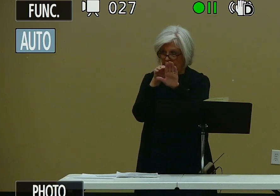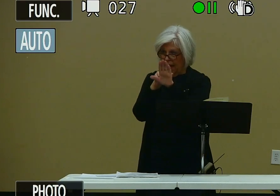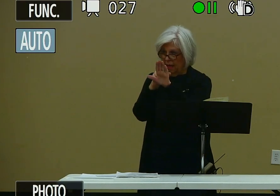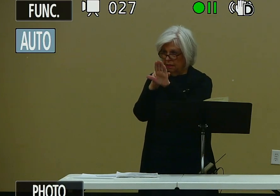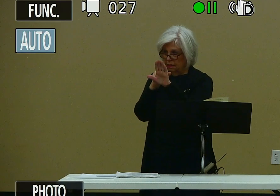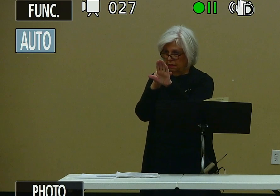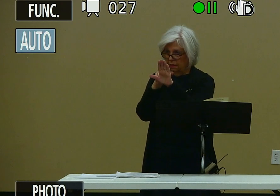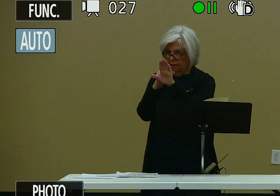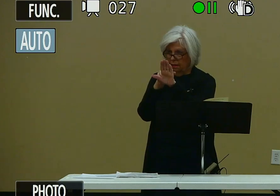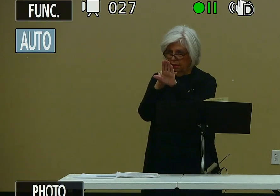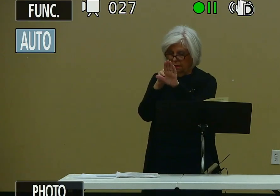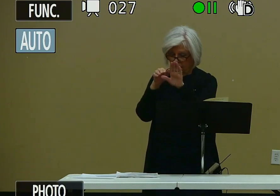at.